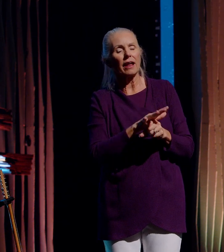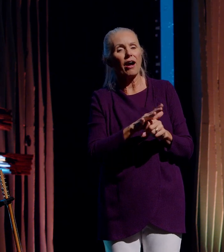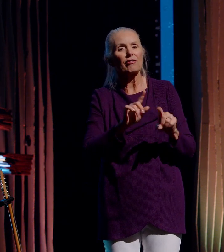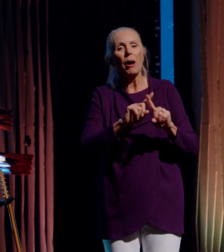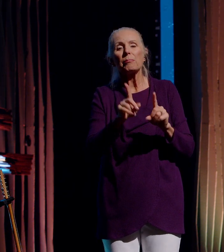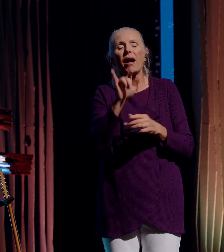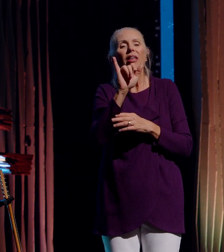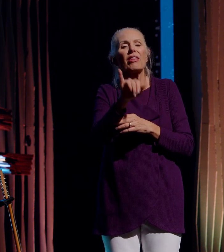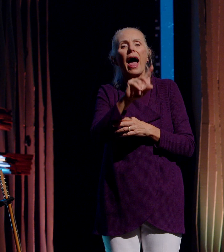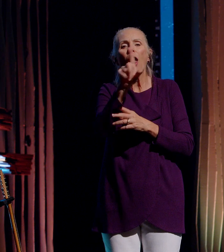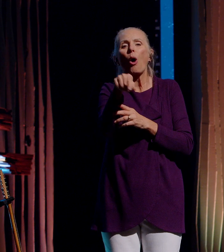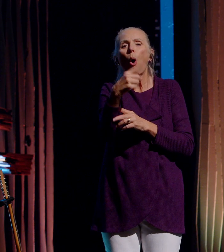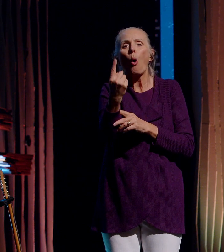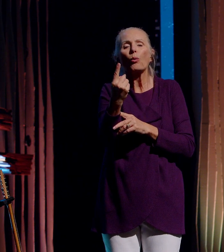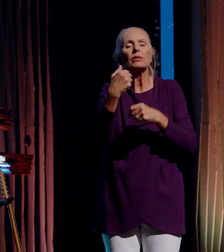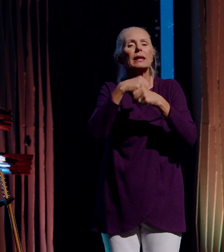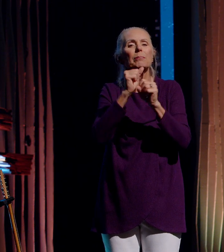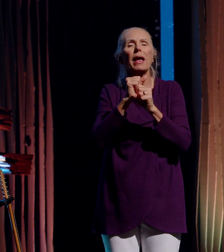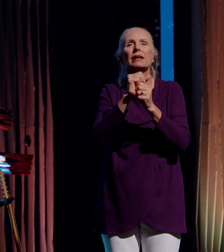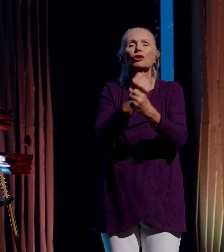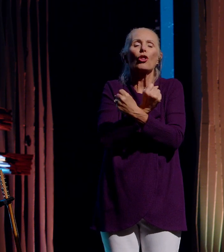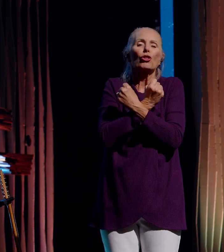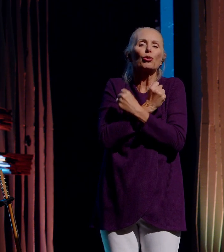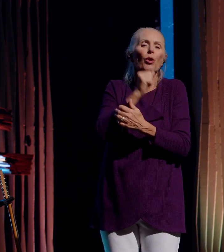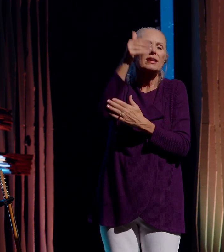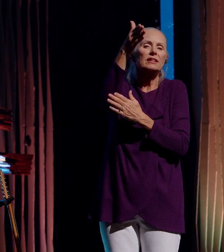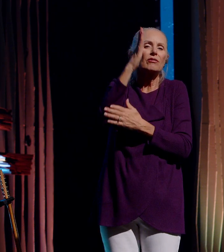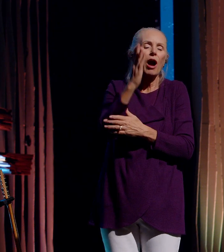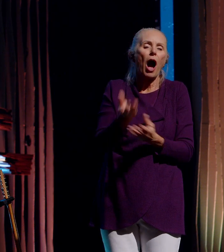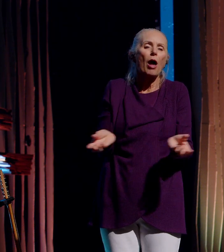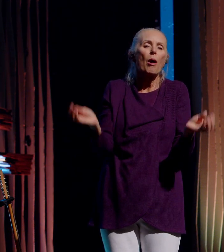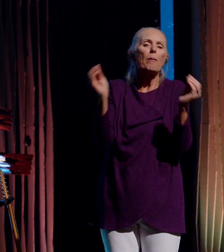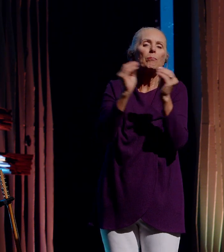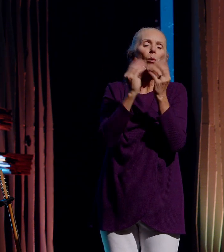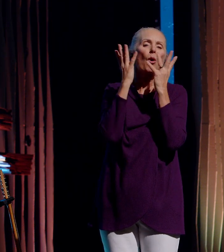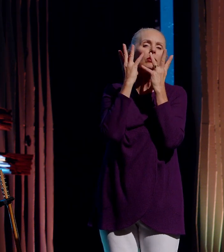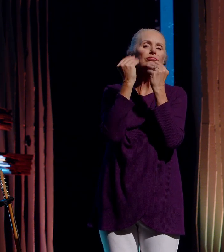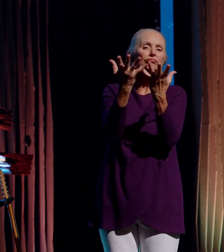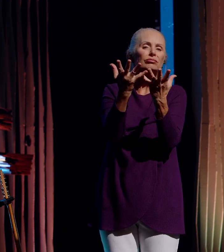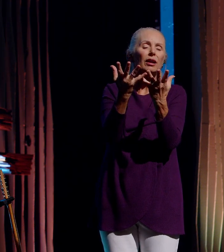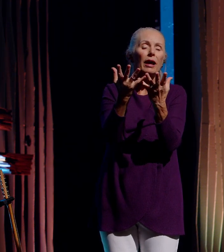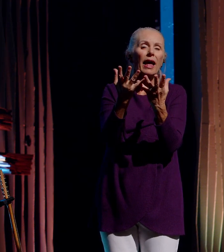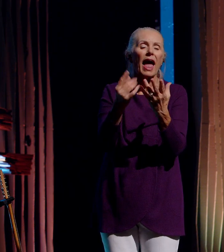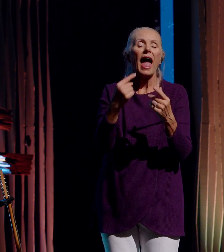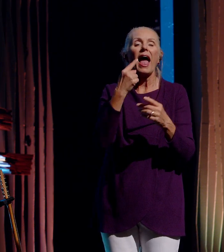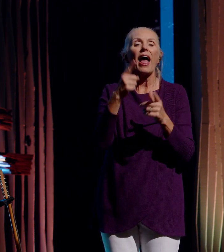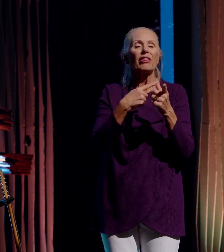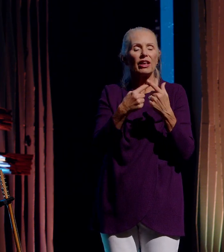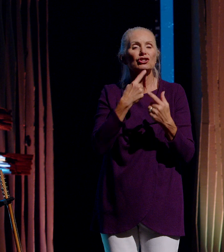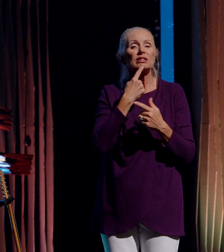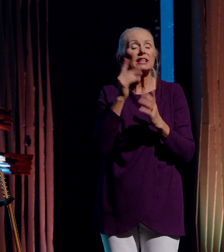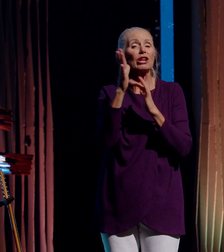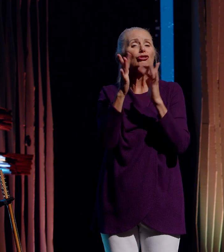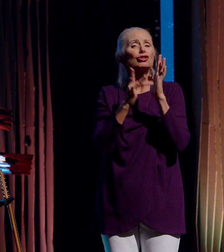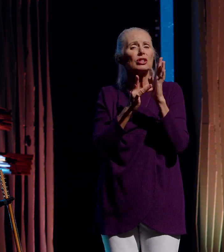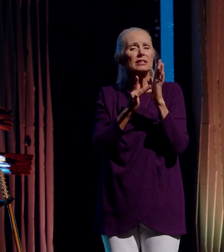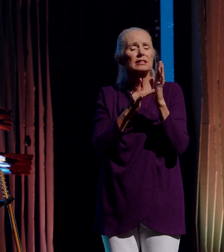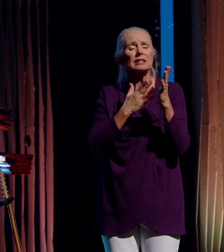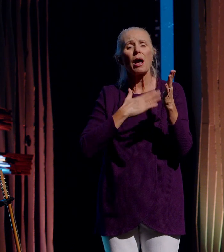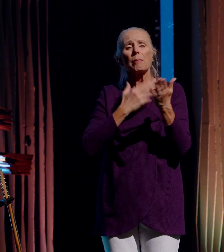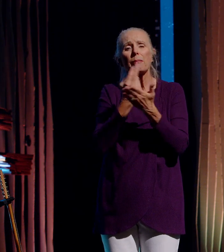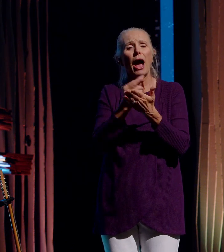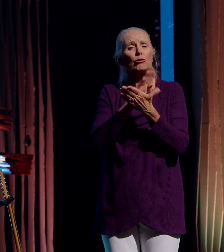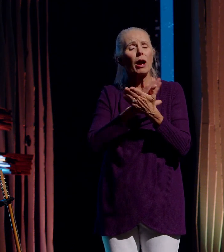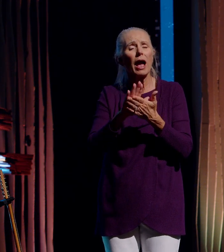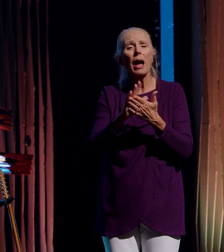of Christ appear the more glorious.' She then repeated these favorite lines, 'Jesus, thy blood and righteousness, my beauty are my